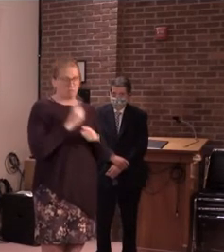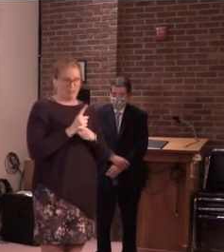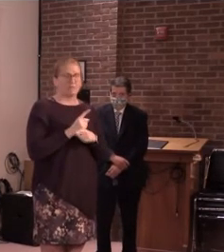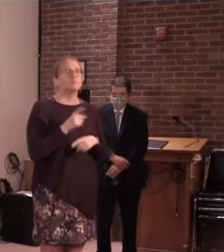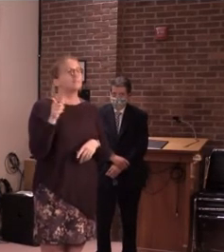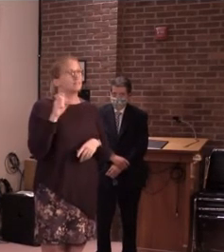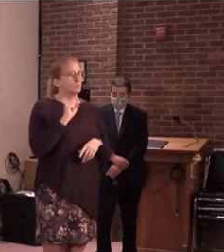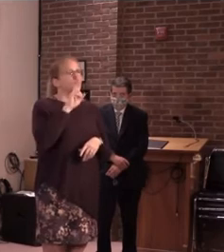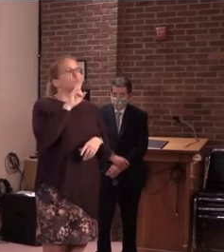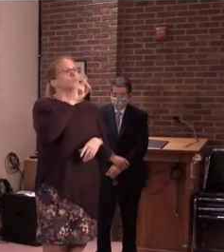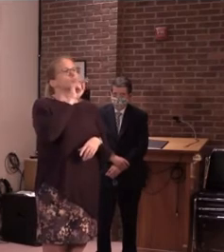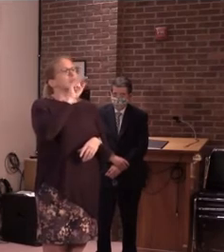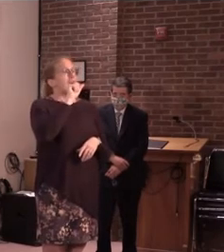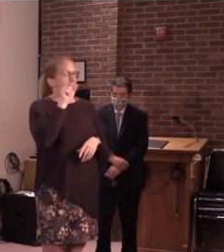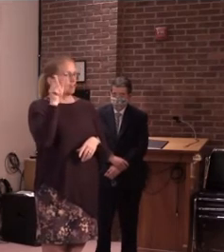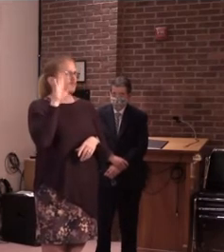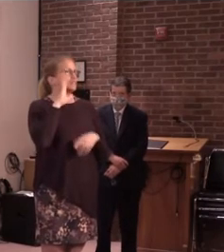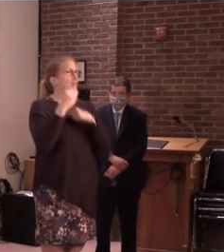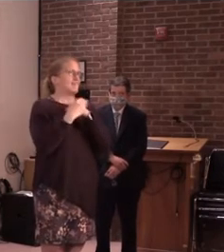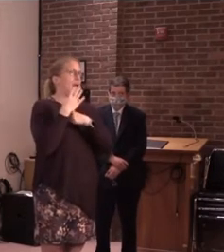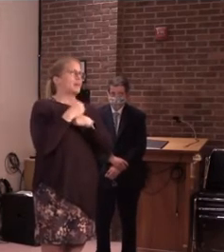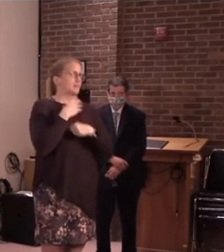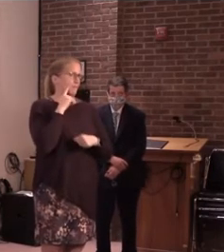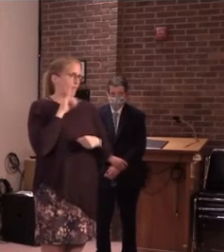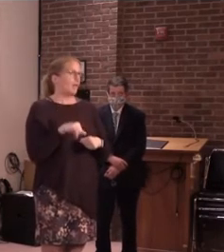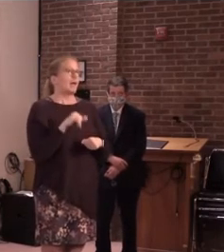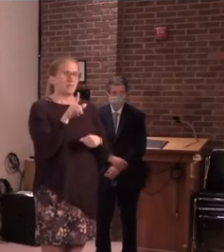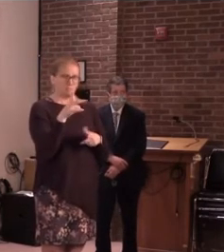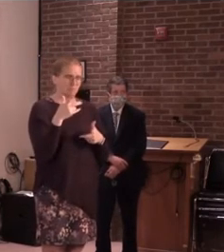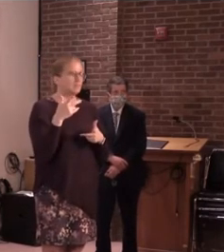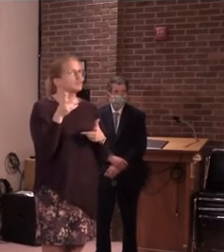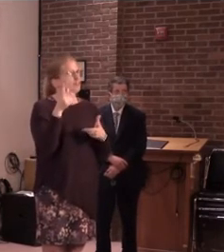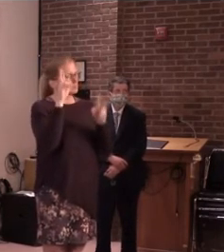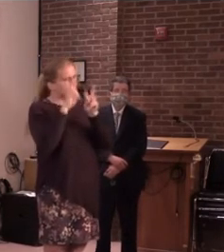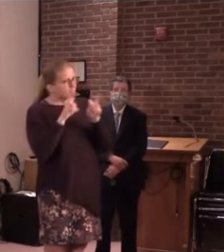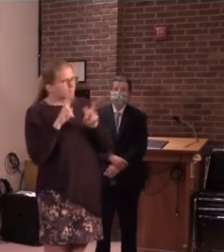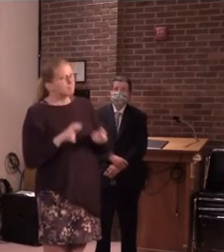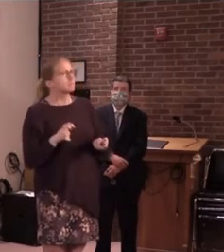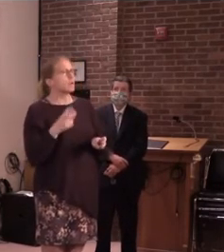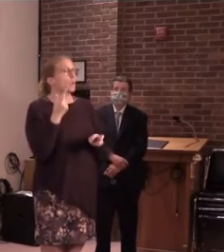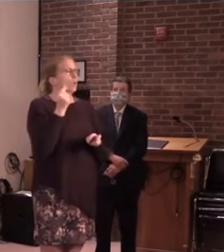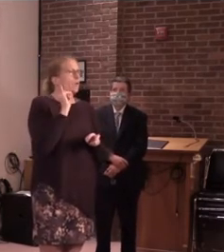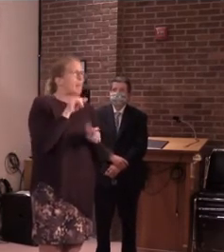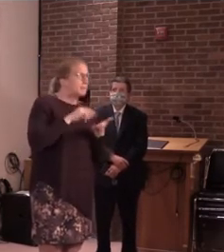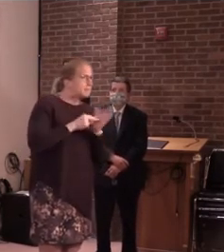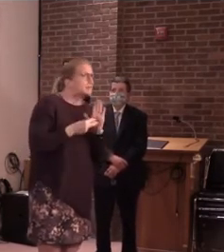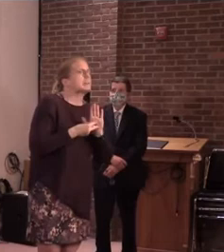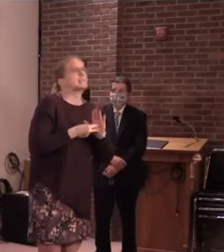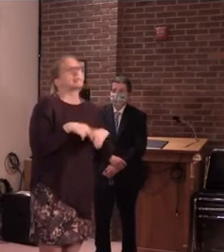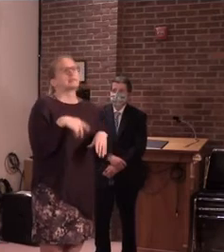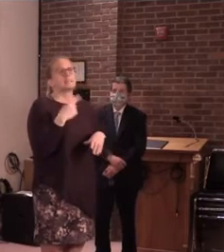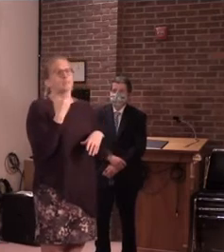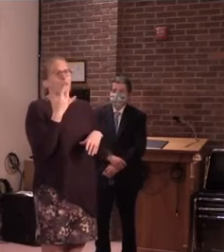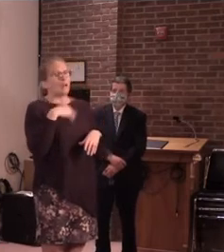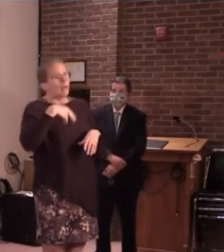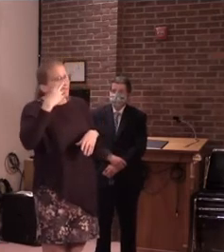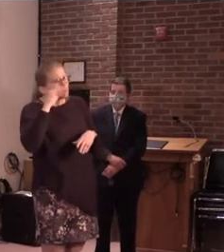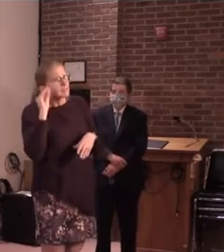She is advising us on the sample size and its significance and existing vulnerabilities, and she's pulling